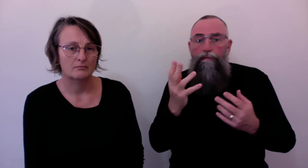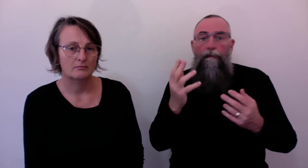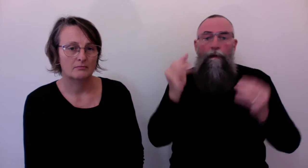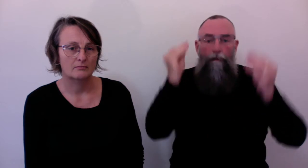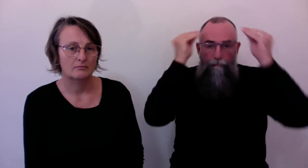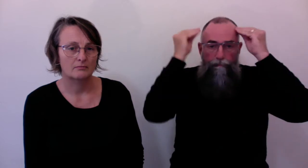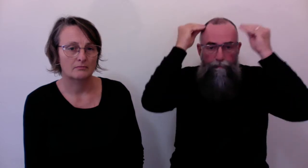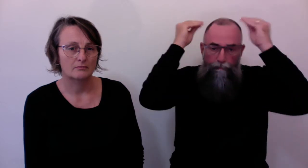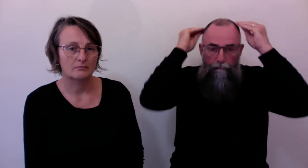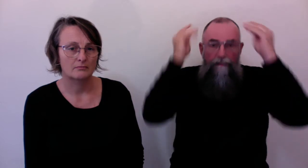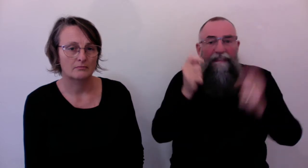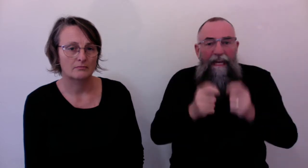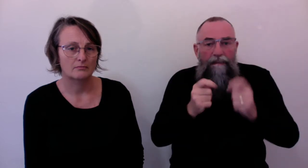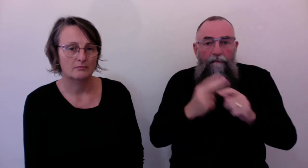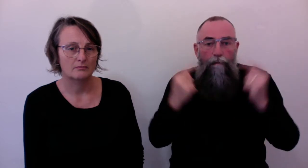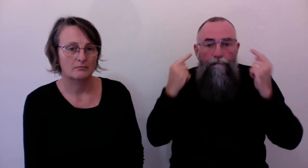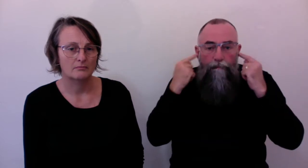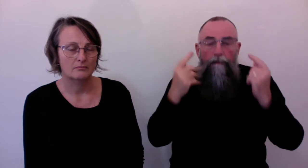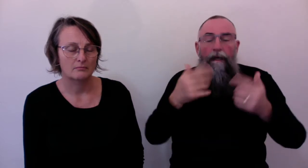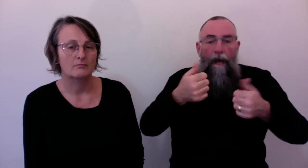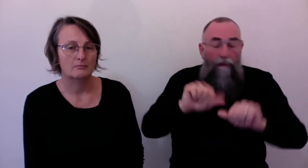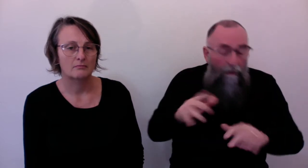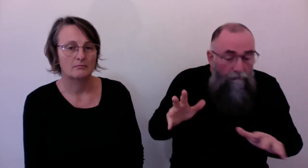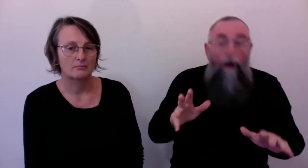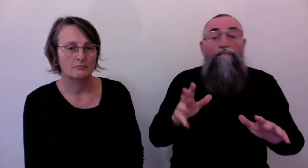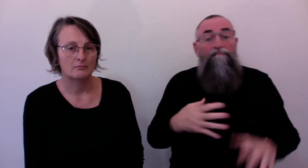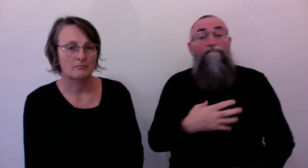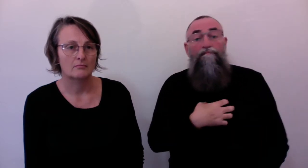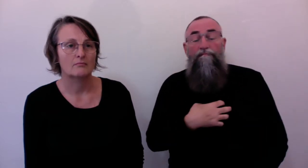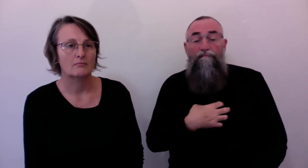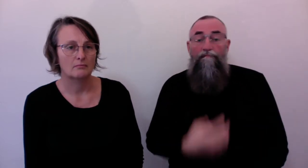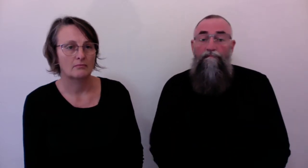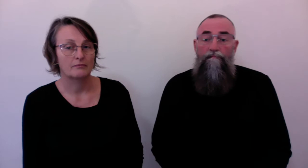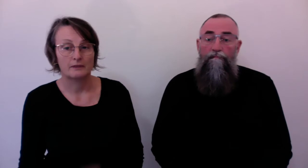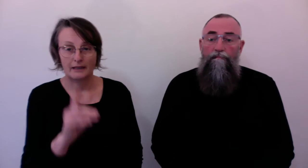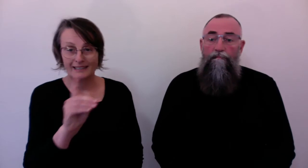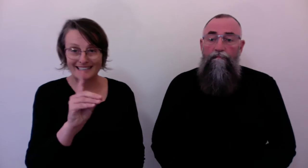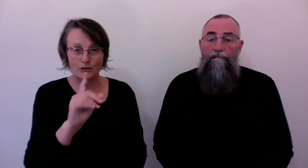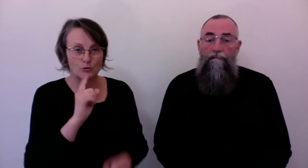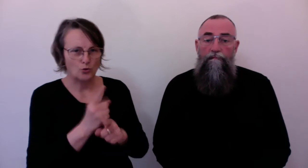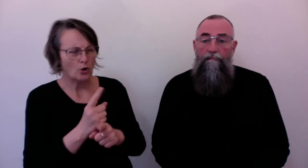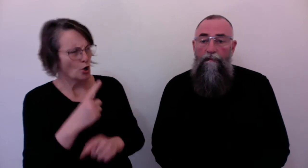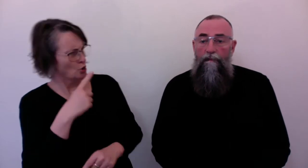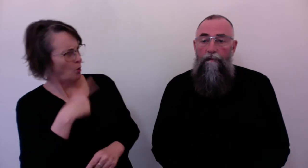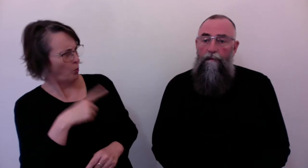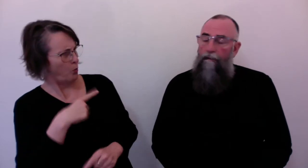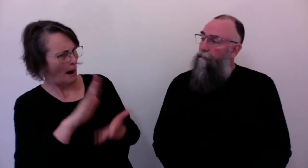where it was confirmed I was deaf. So why did they choose to give you a cochlear ear